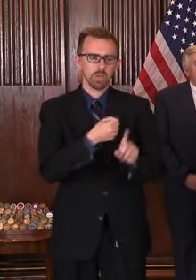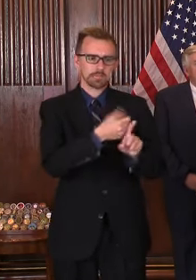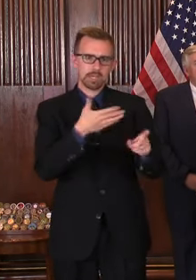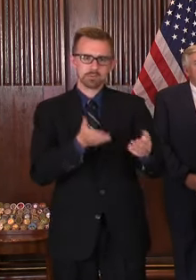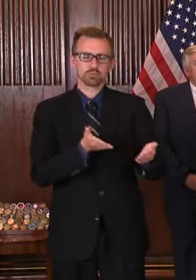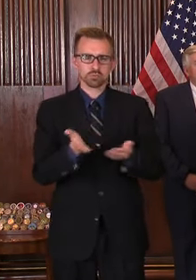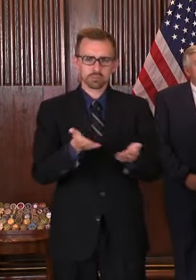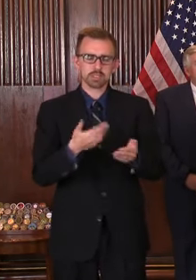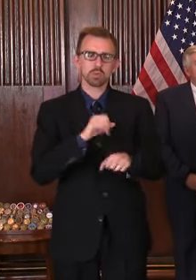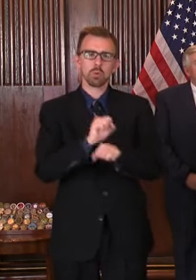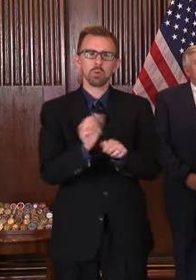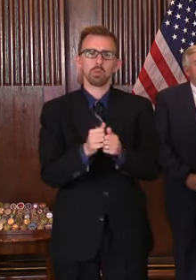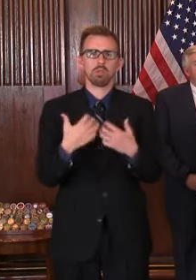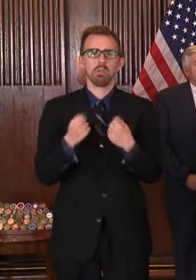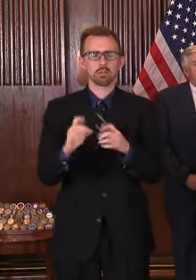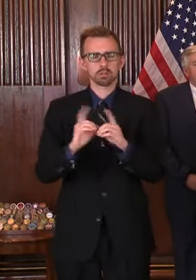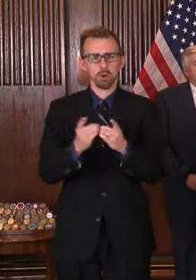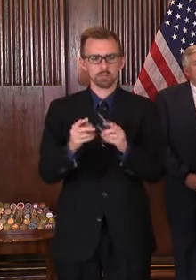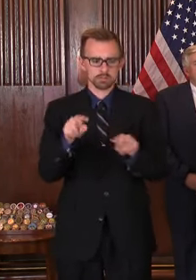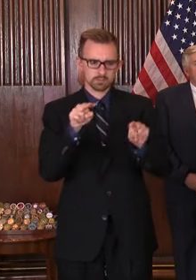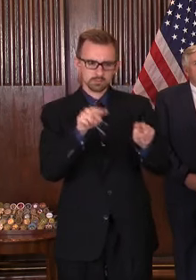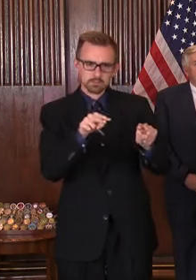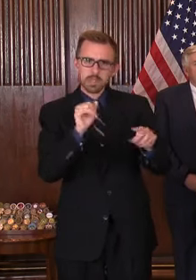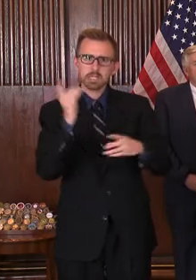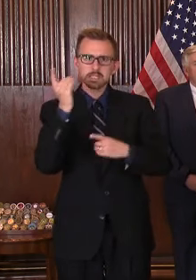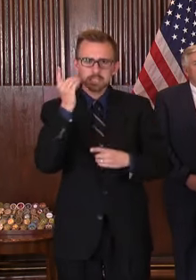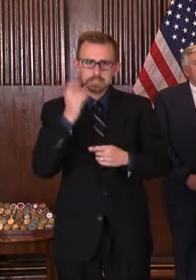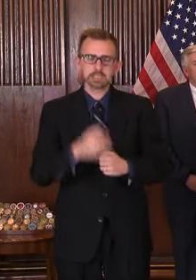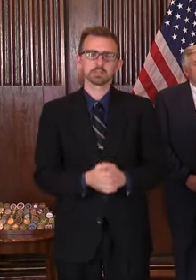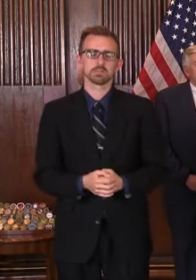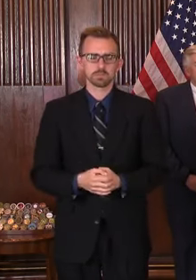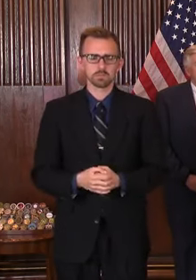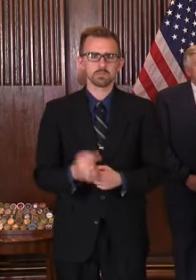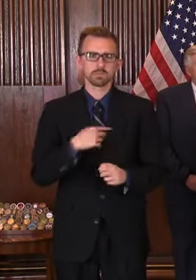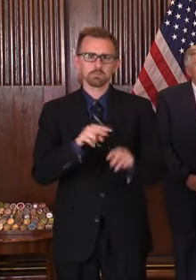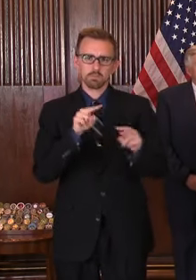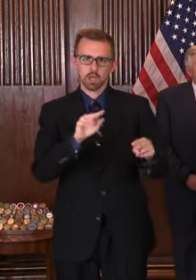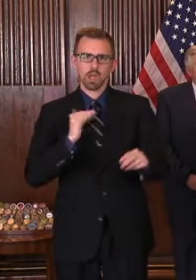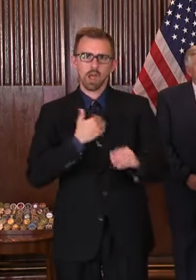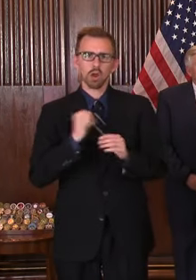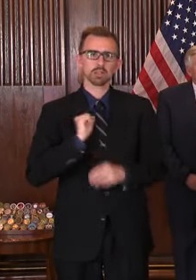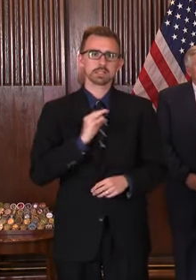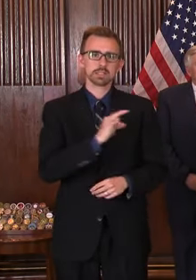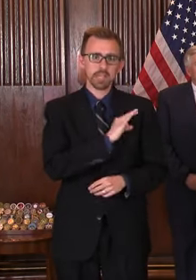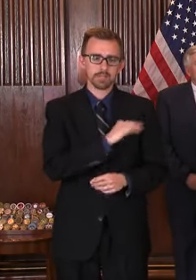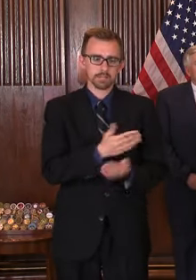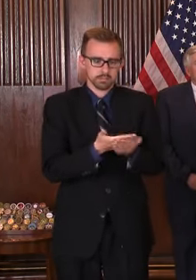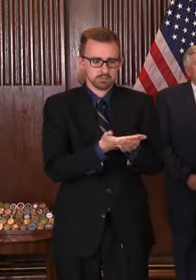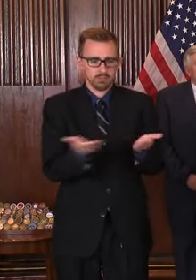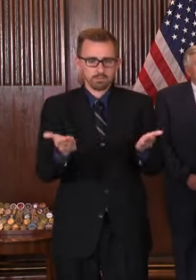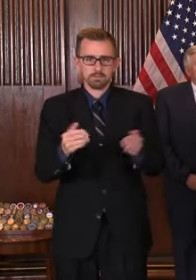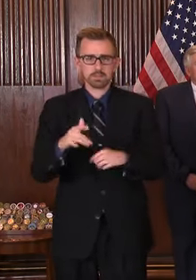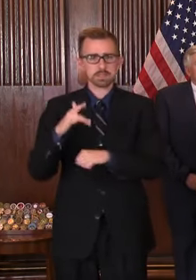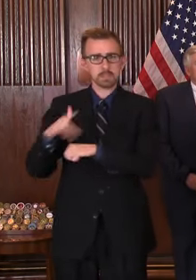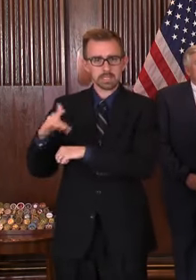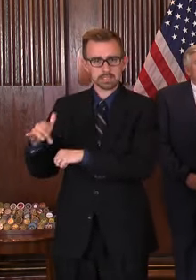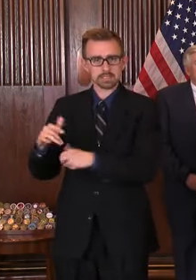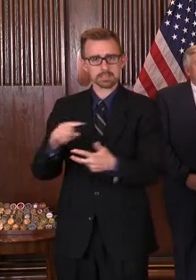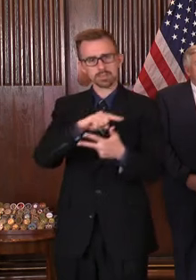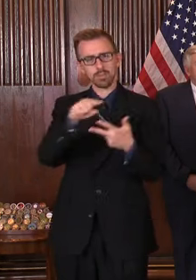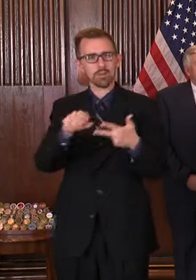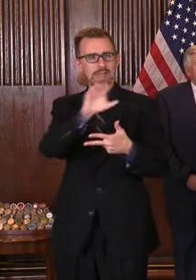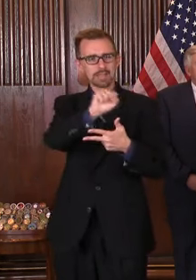We're working with the health departments to monitor disease. We're monitoring our staff, our stuff, and our space. Those are the three S's that I like